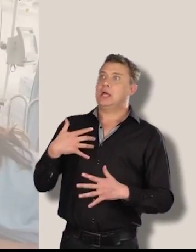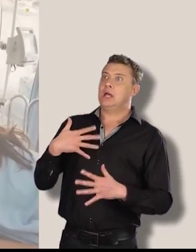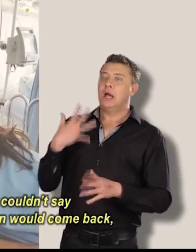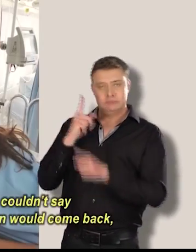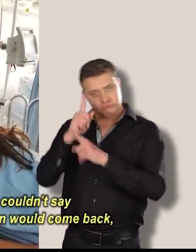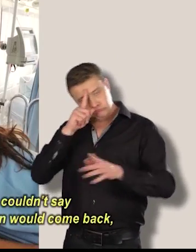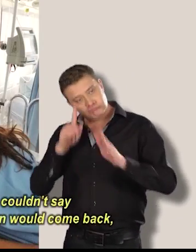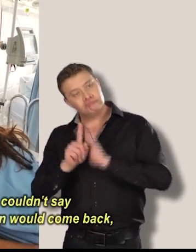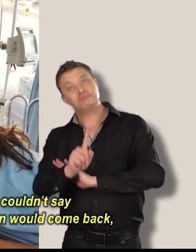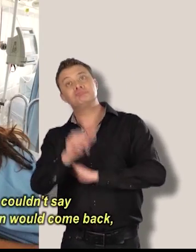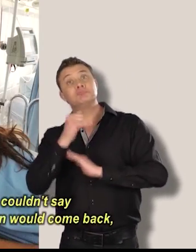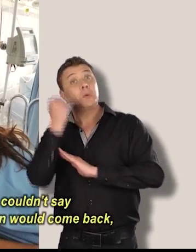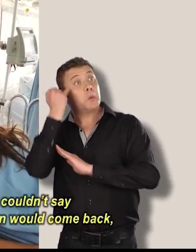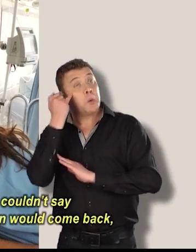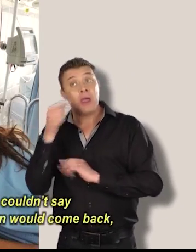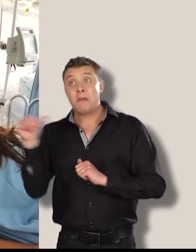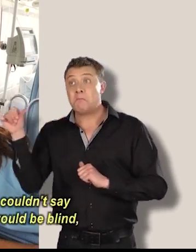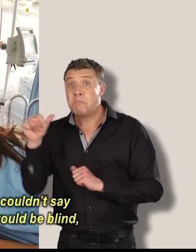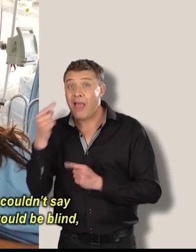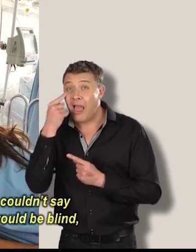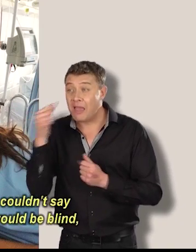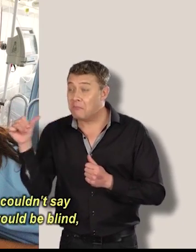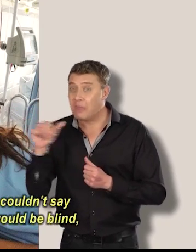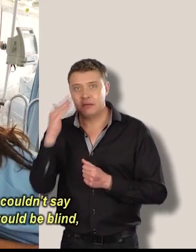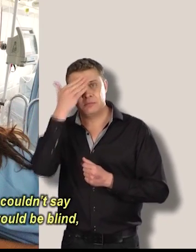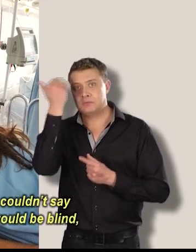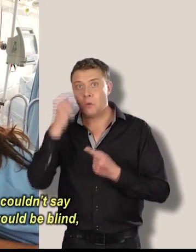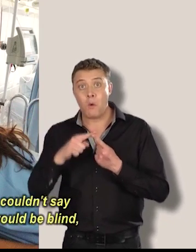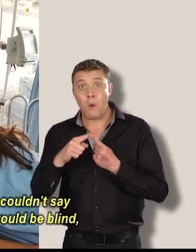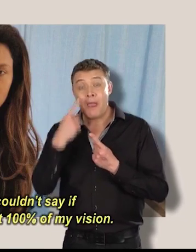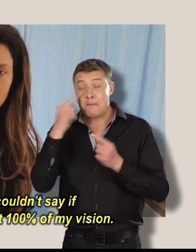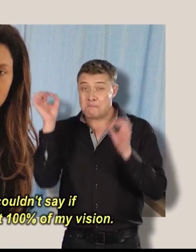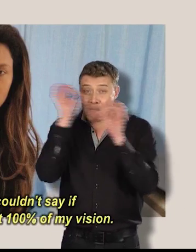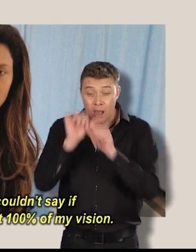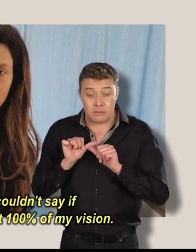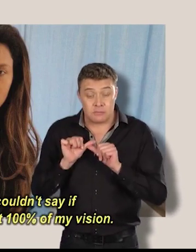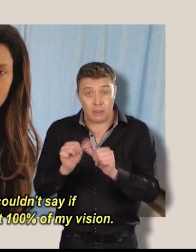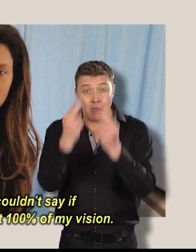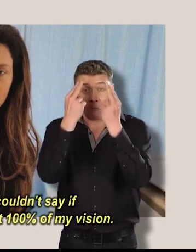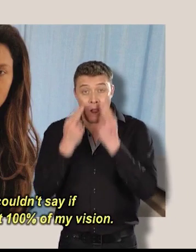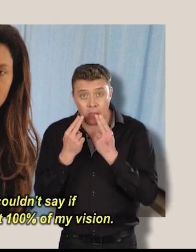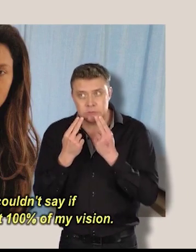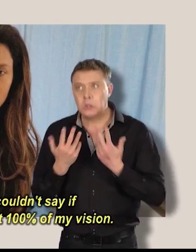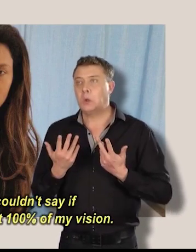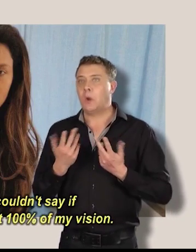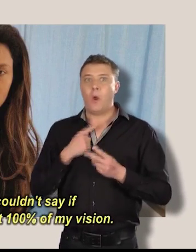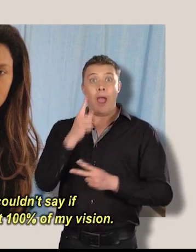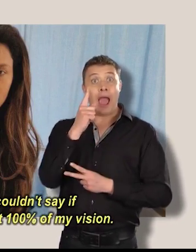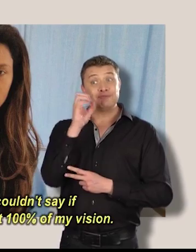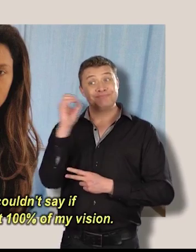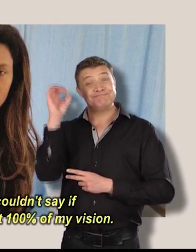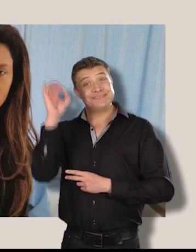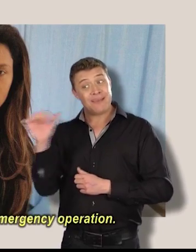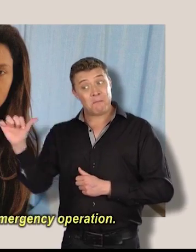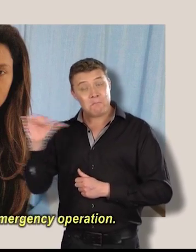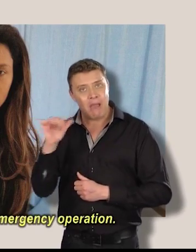now. He didn't know if I could get my vision back. He didn't know I could be blind forever. He didn't know I might get 100% vision